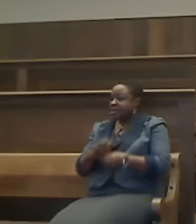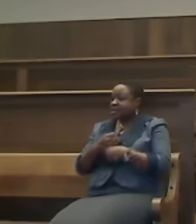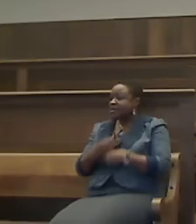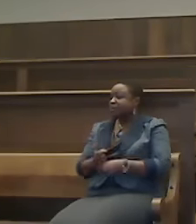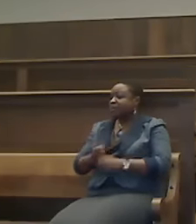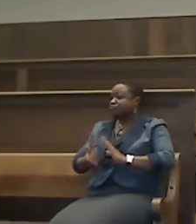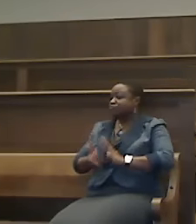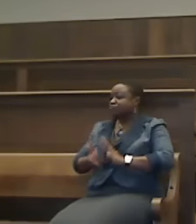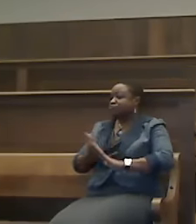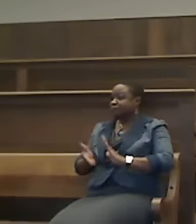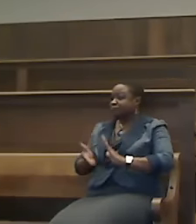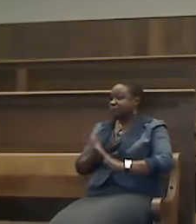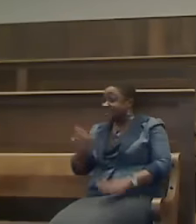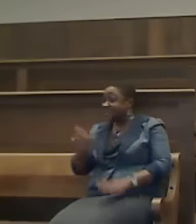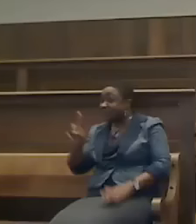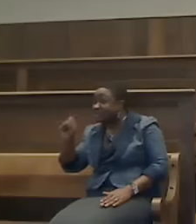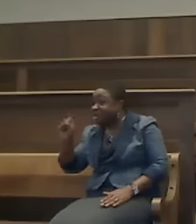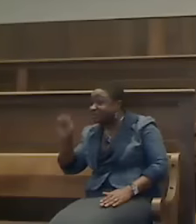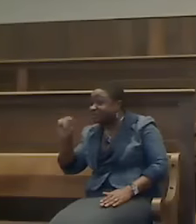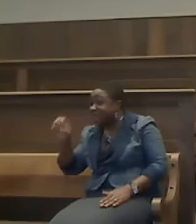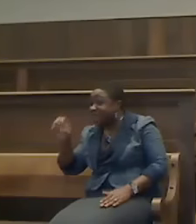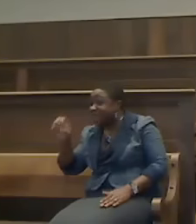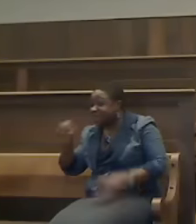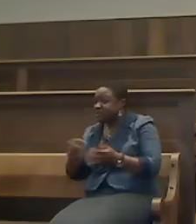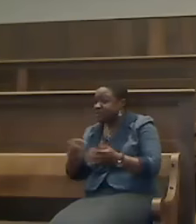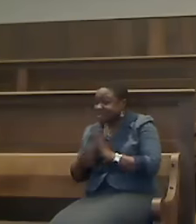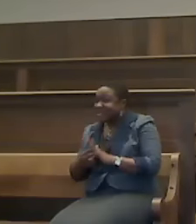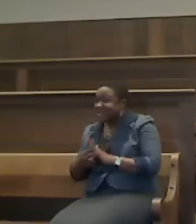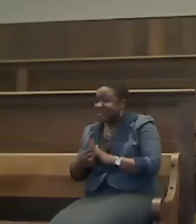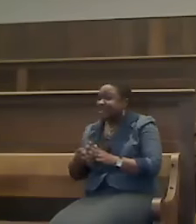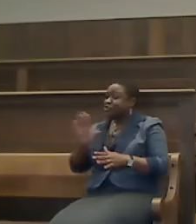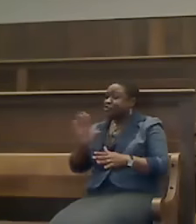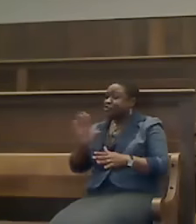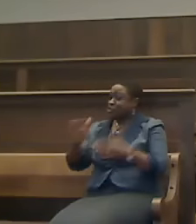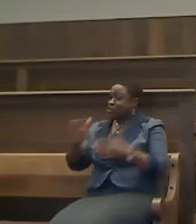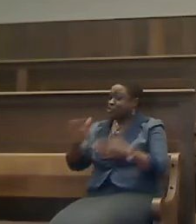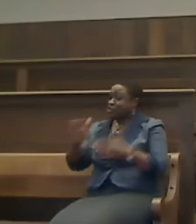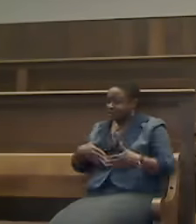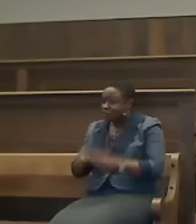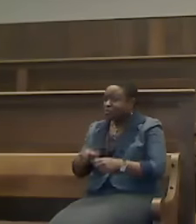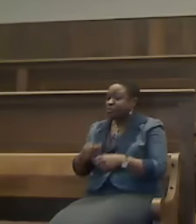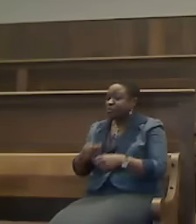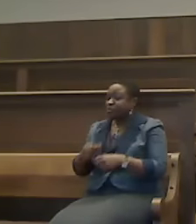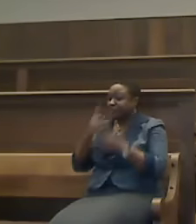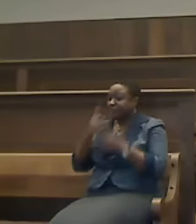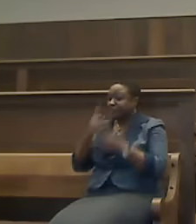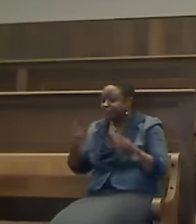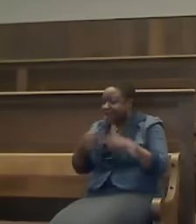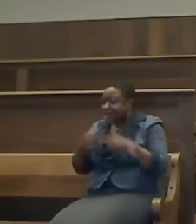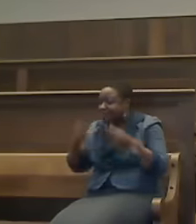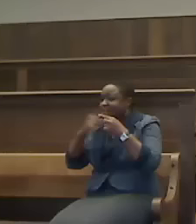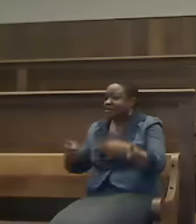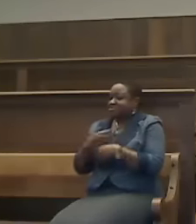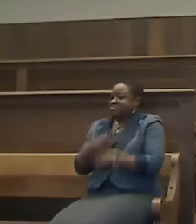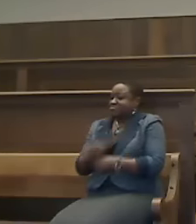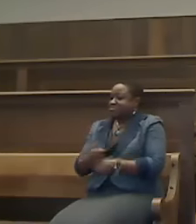has properties of a dust mite allergen. So you may be continuously triggering an allergic reaction inside you simply by